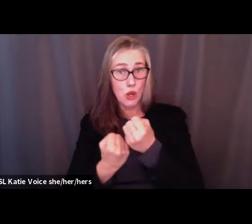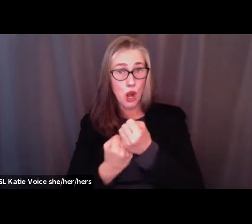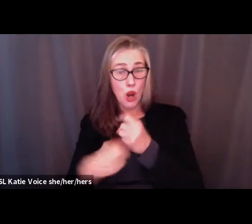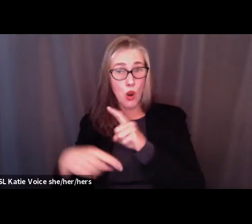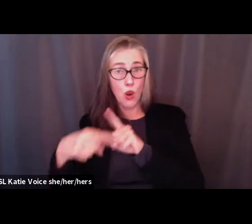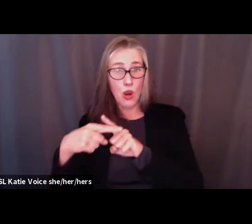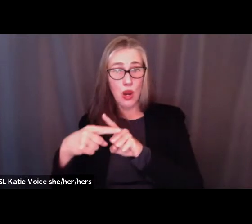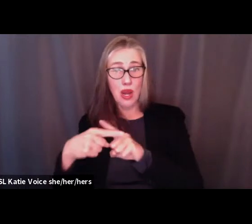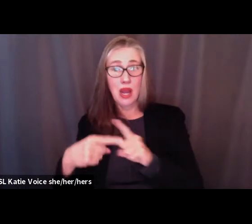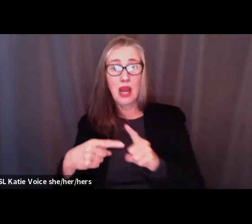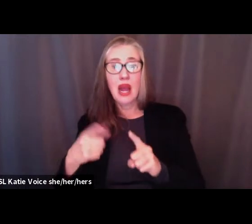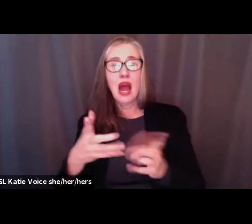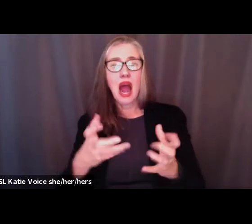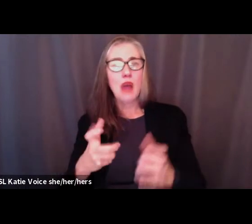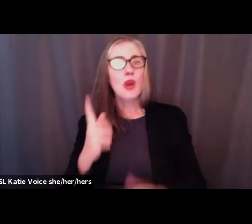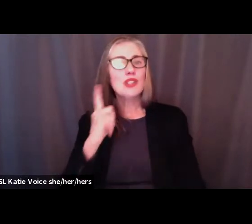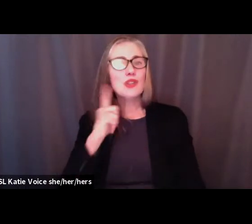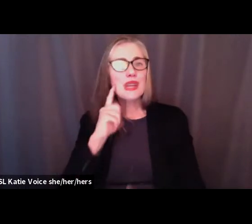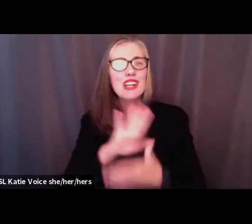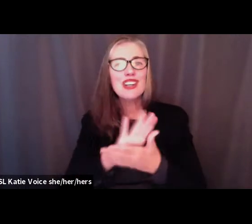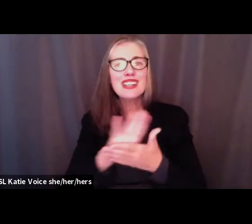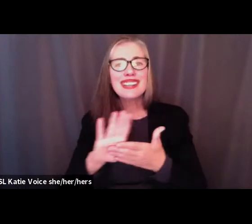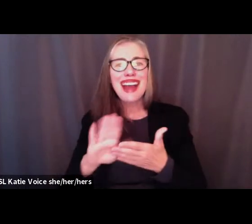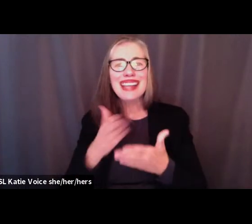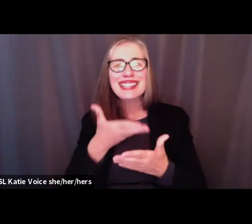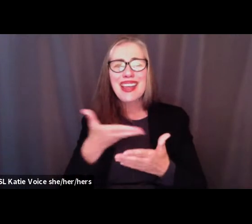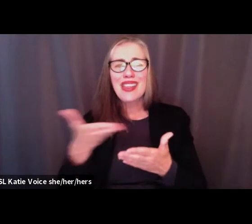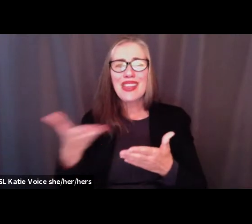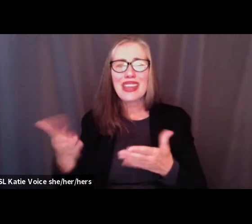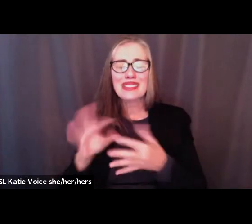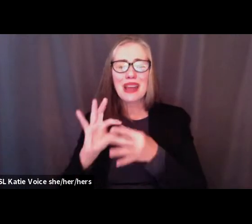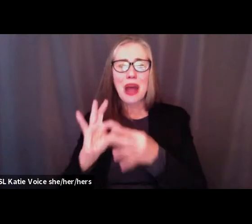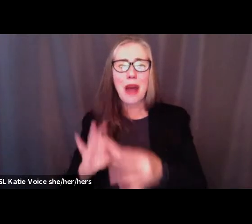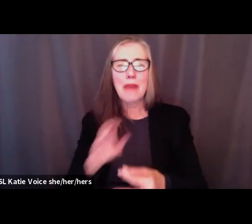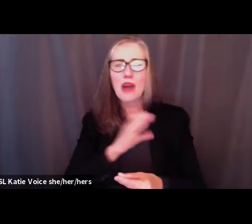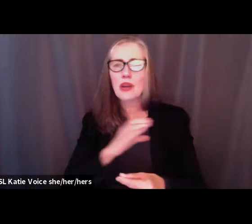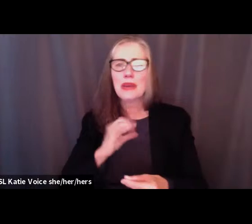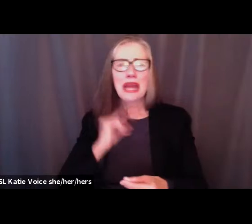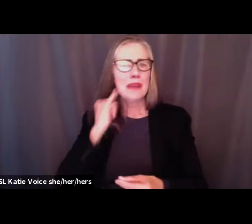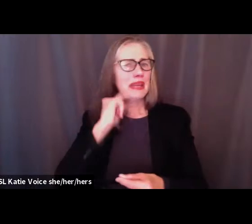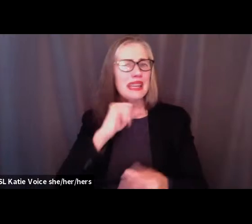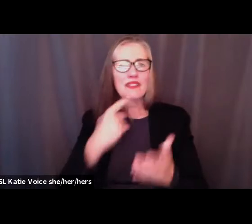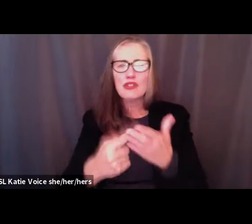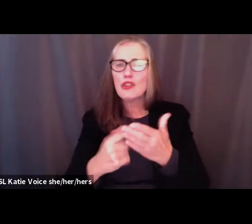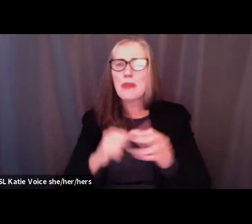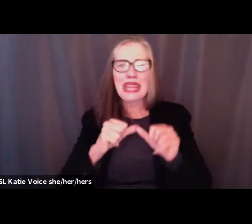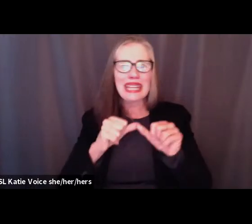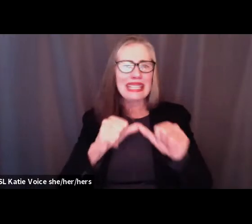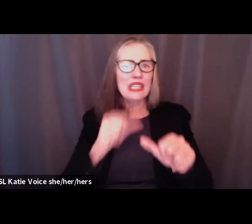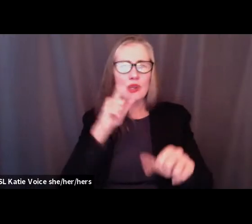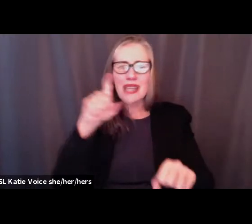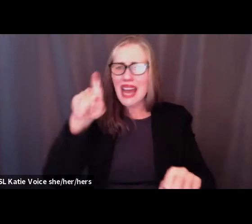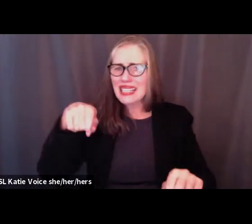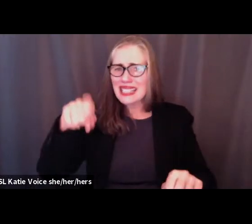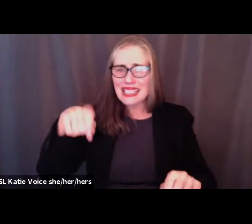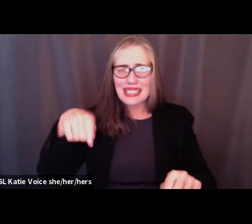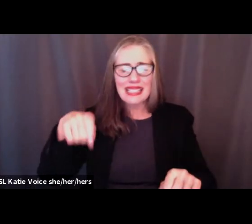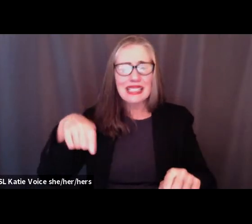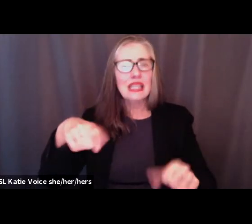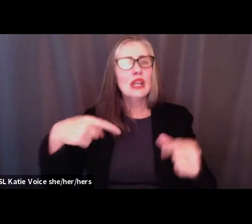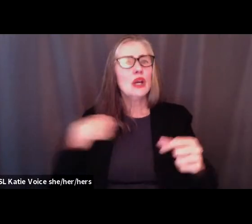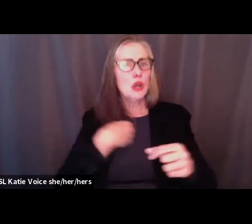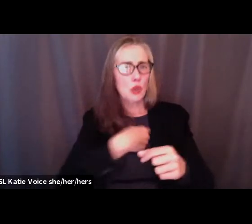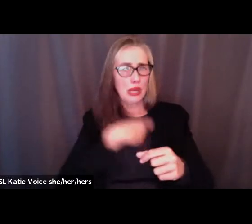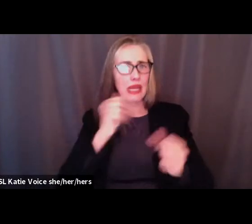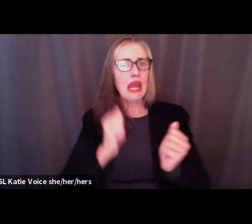to hear nice things about the committee, but if it's not necessary to continue debate, then we can go ahead and approve and